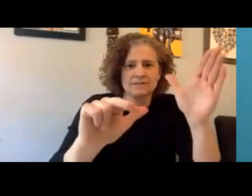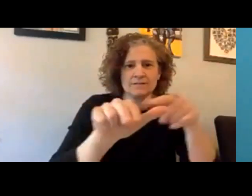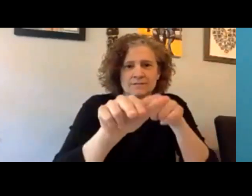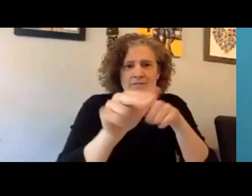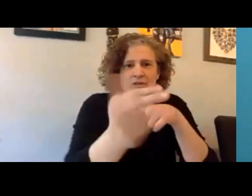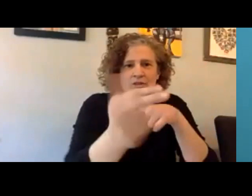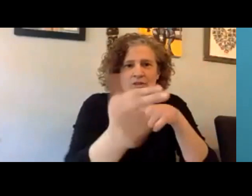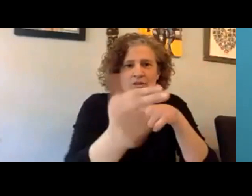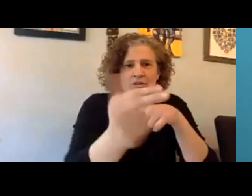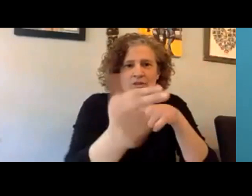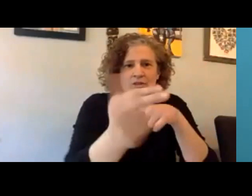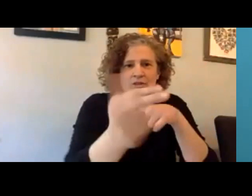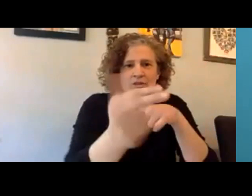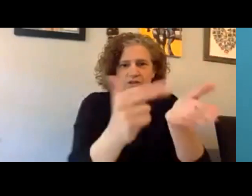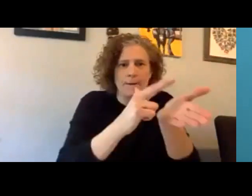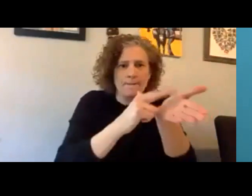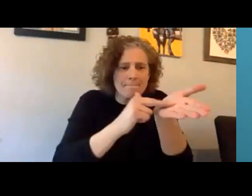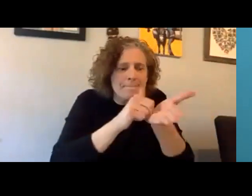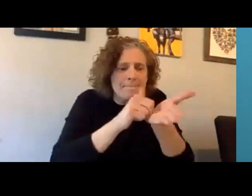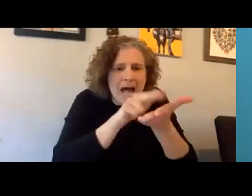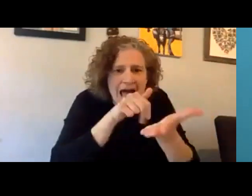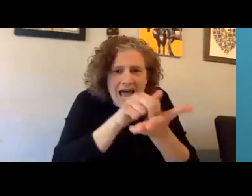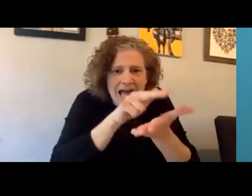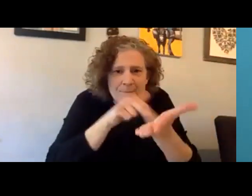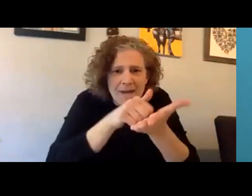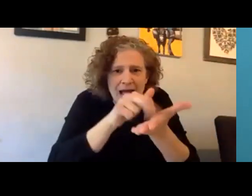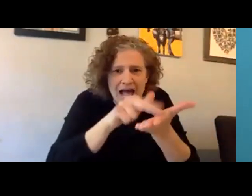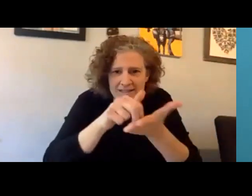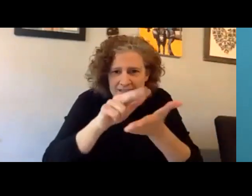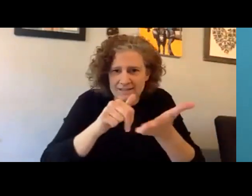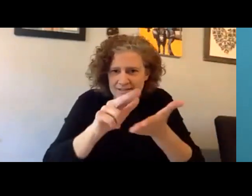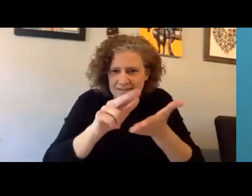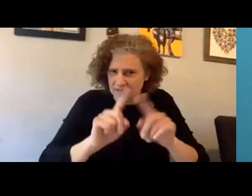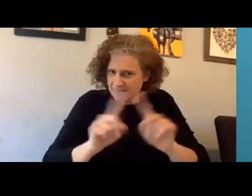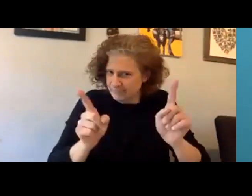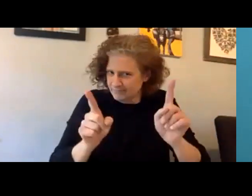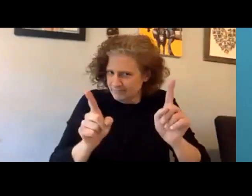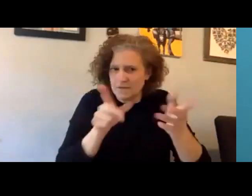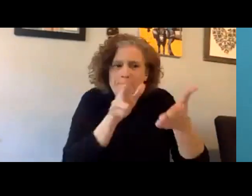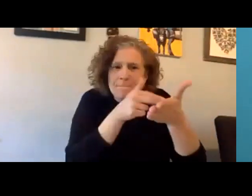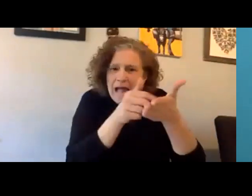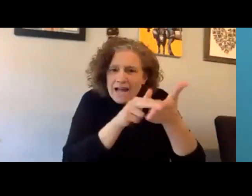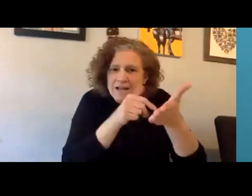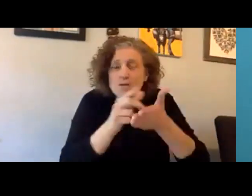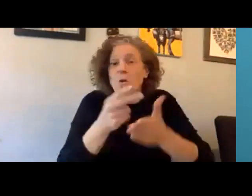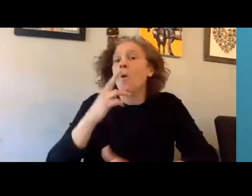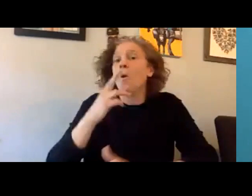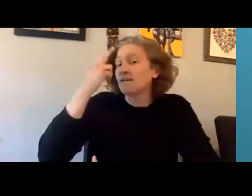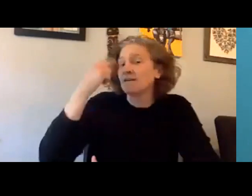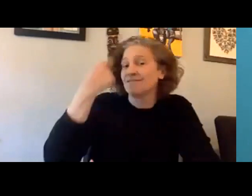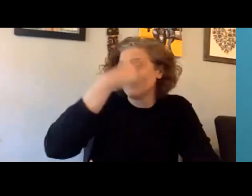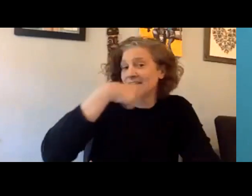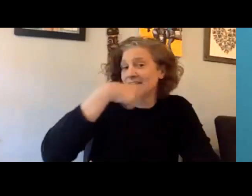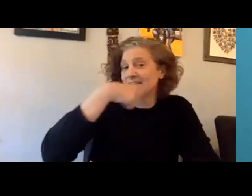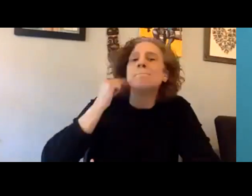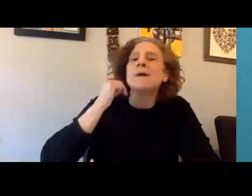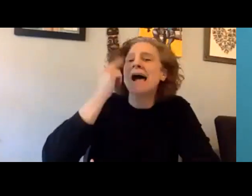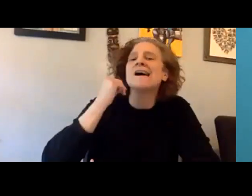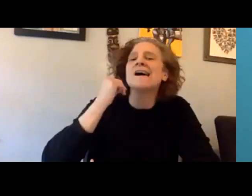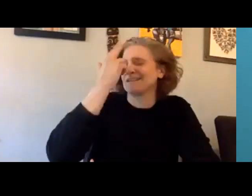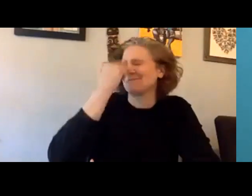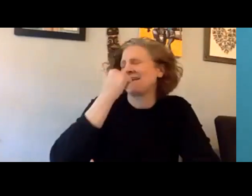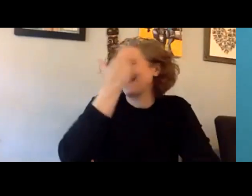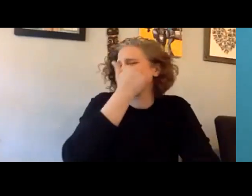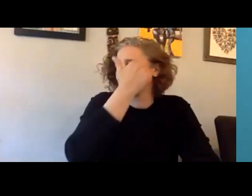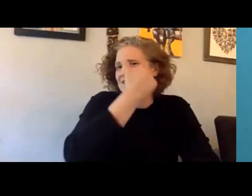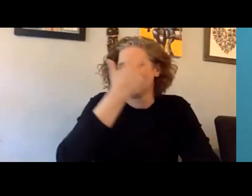paint with a smaller paintbrush, like a 13. They might want to paint on a paper on the table. Or you